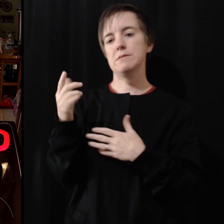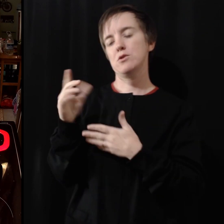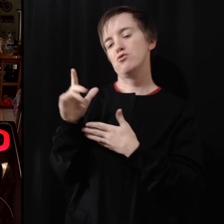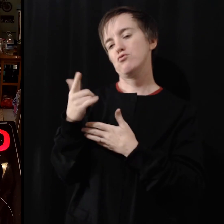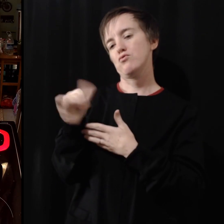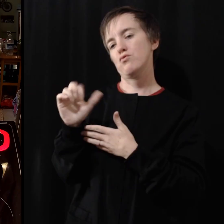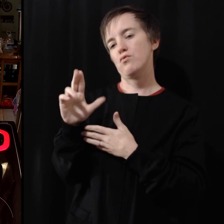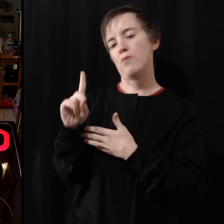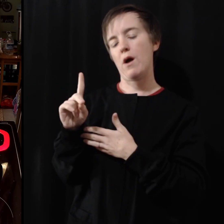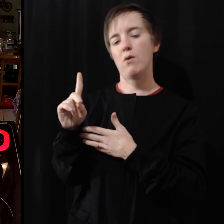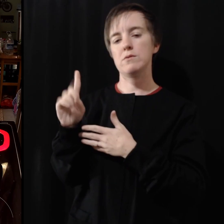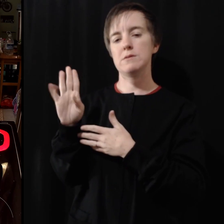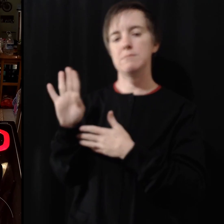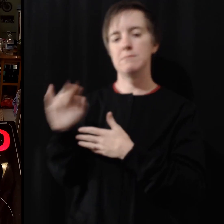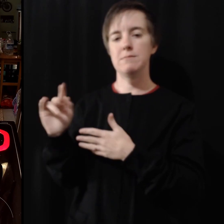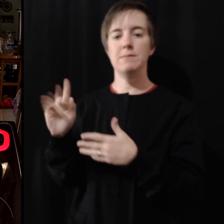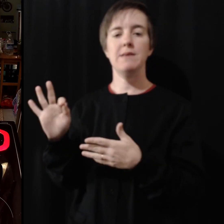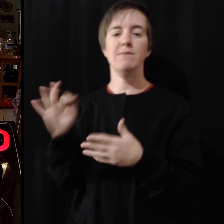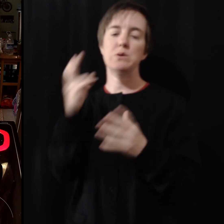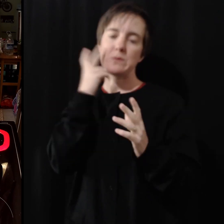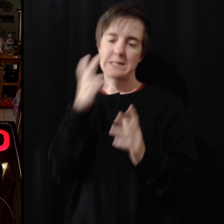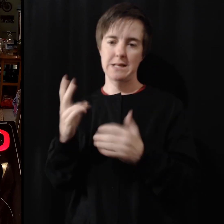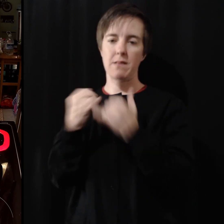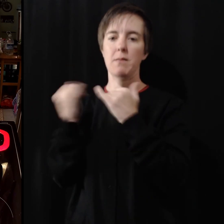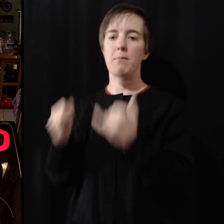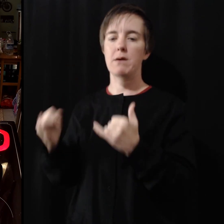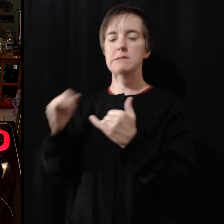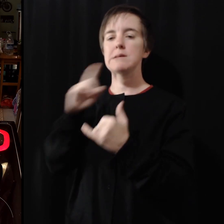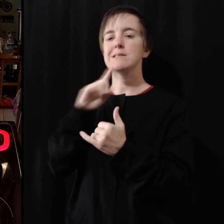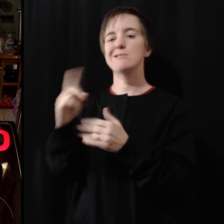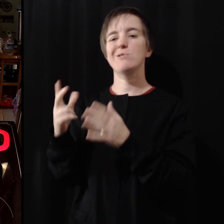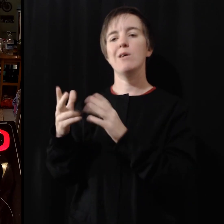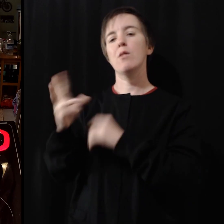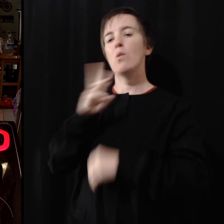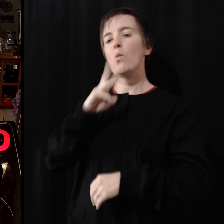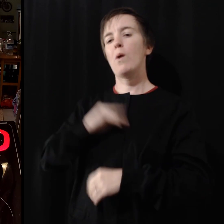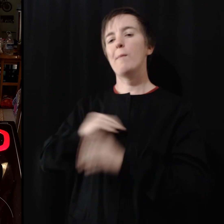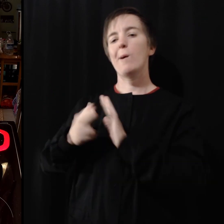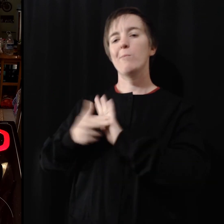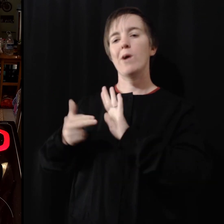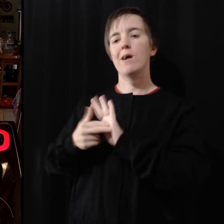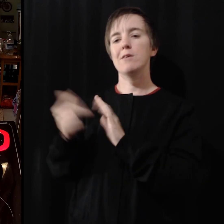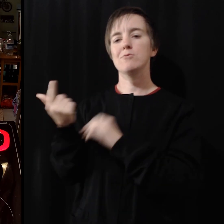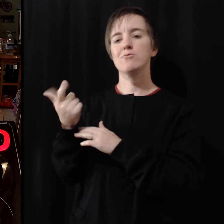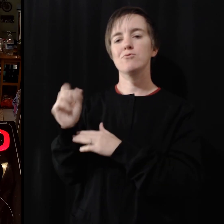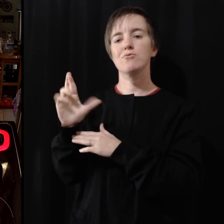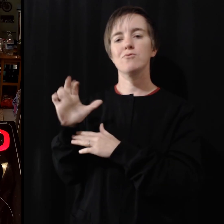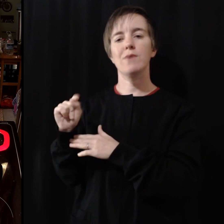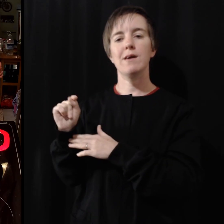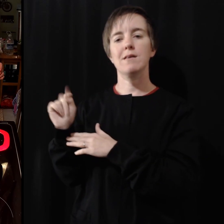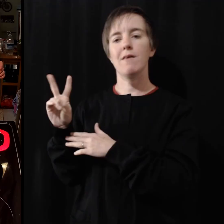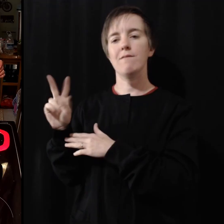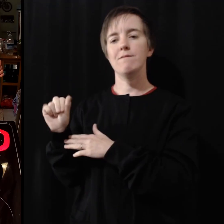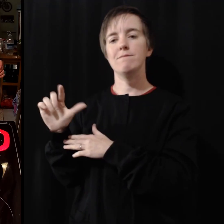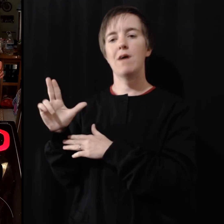can see, I use the Great Value brand at Walmart of the pasta, the elbow pasta.